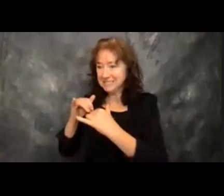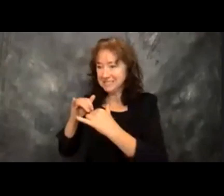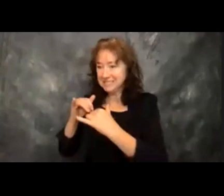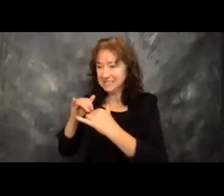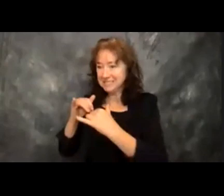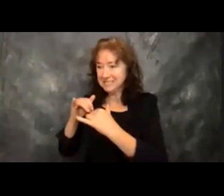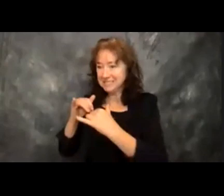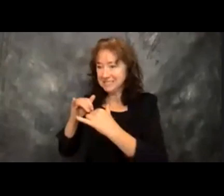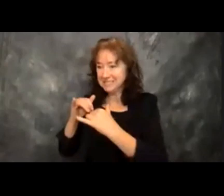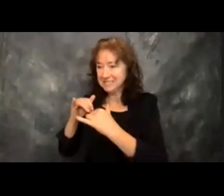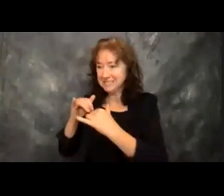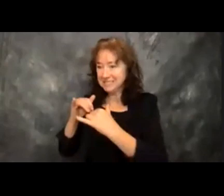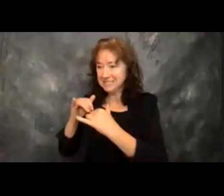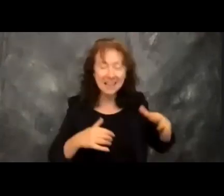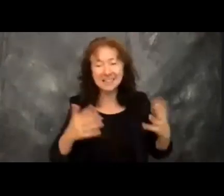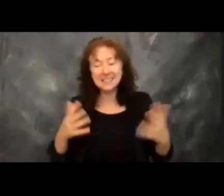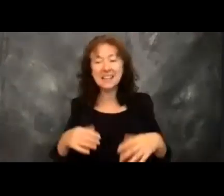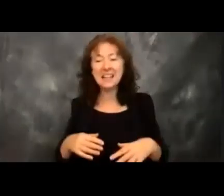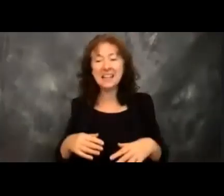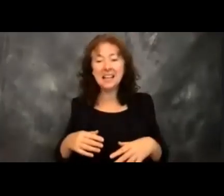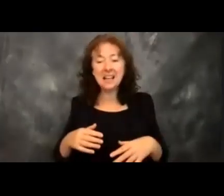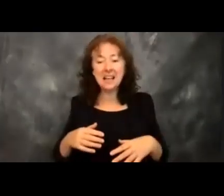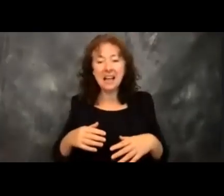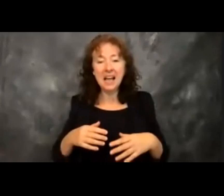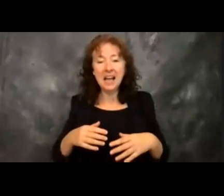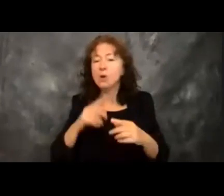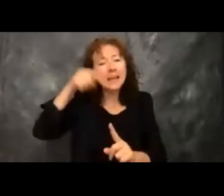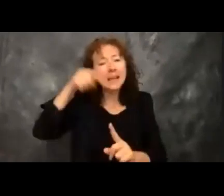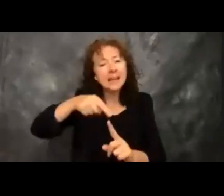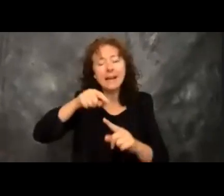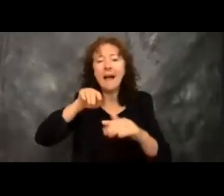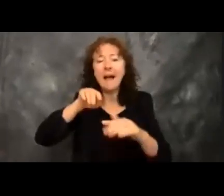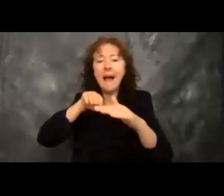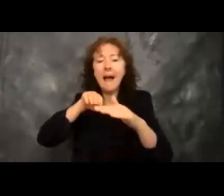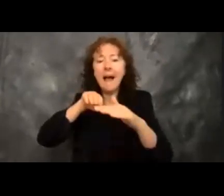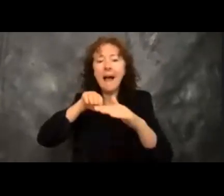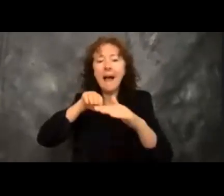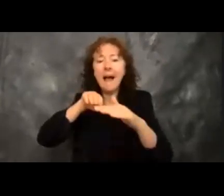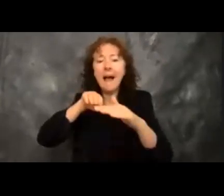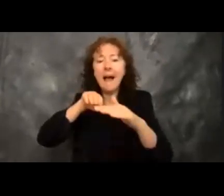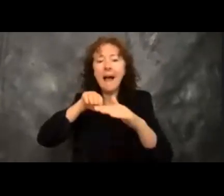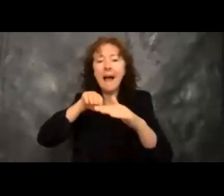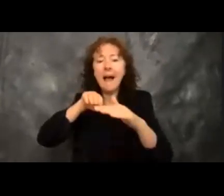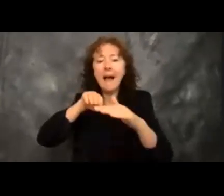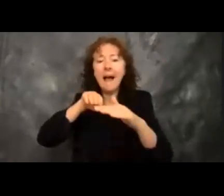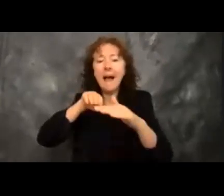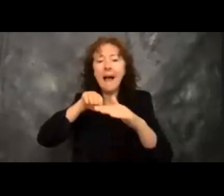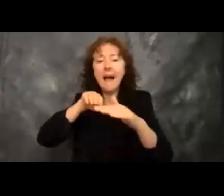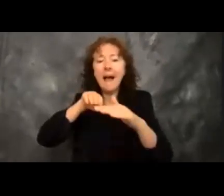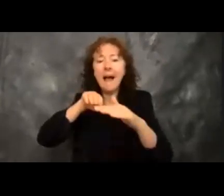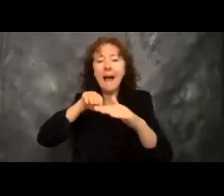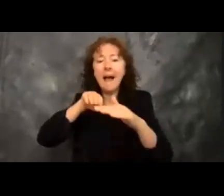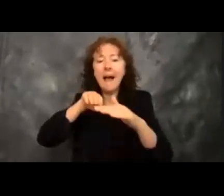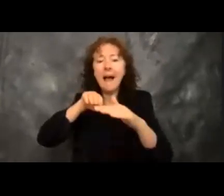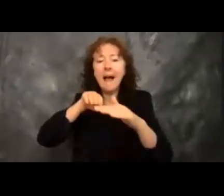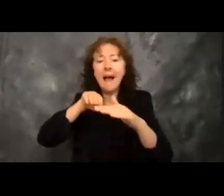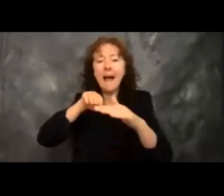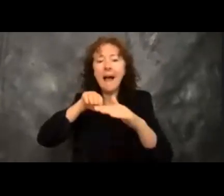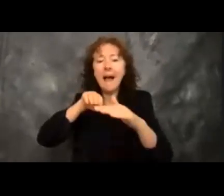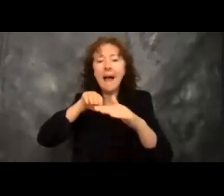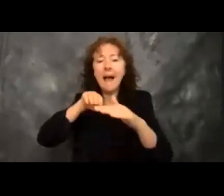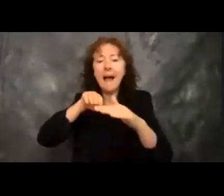for all persons, because they need to have quality information about